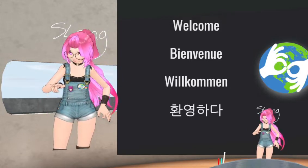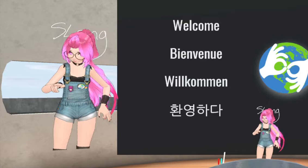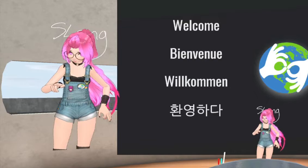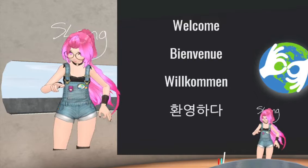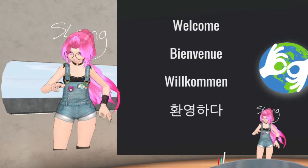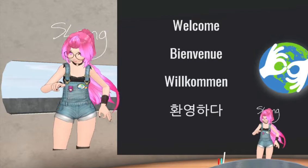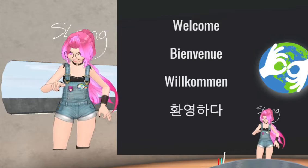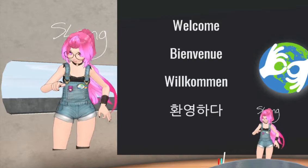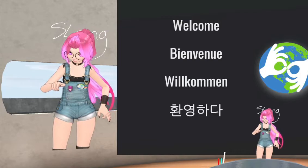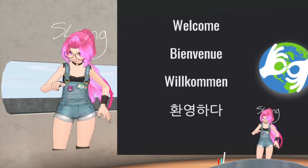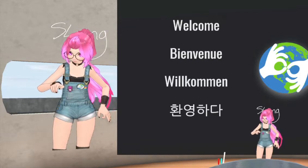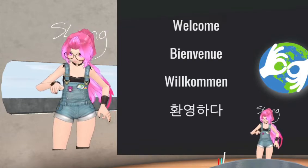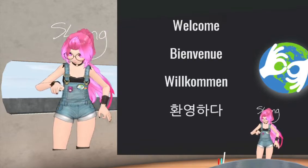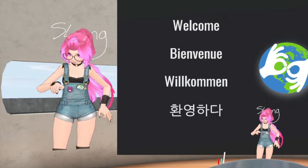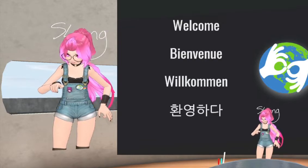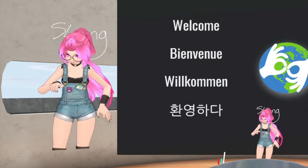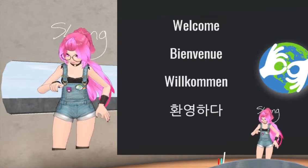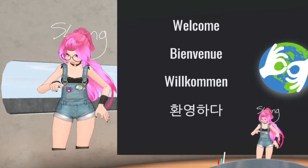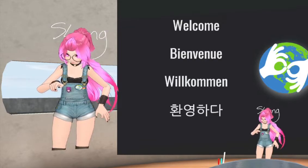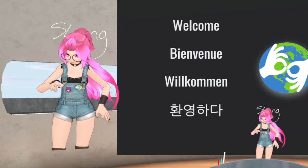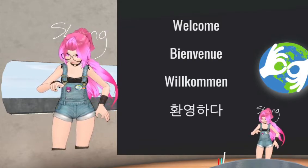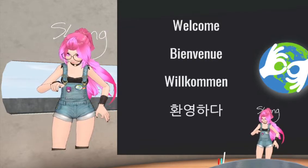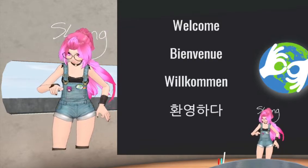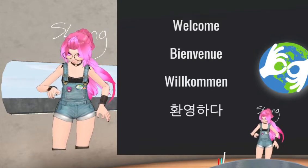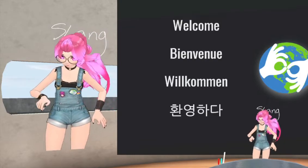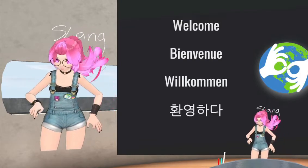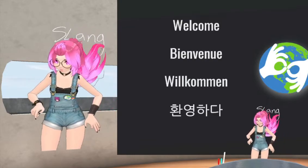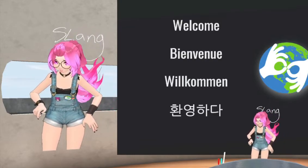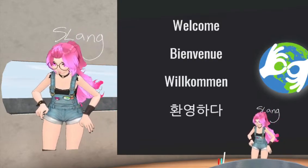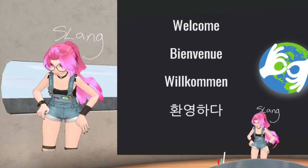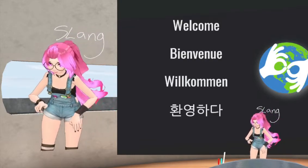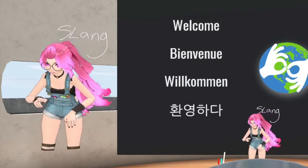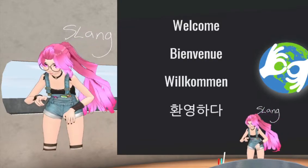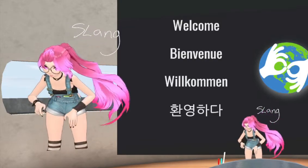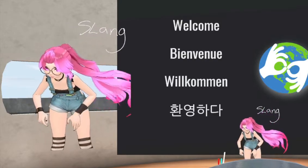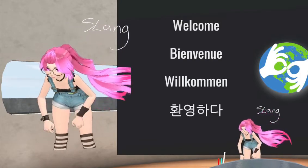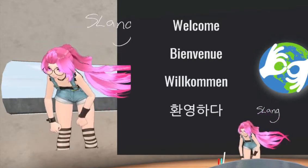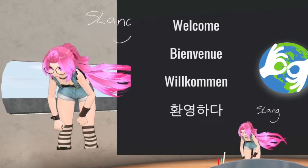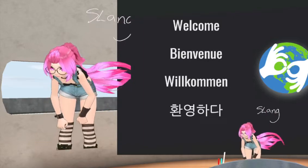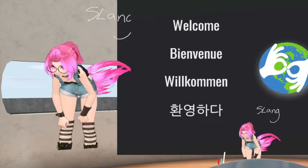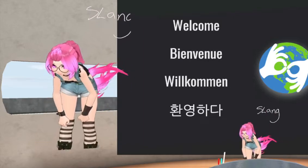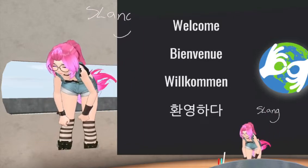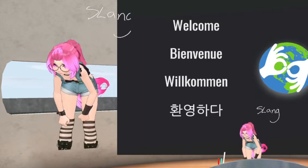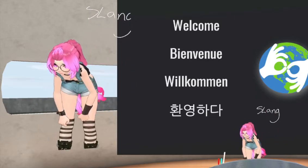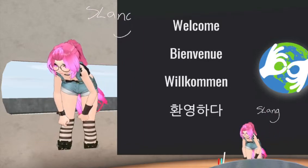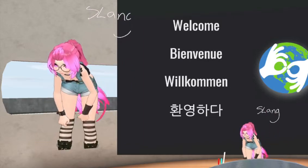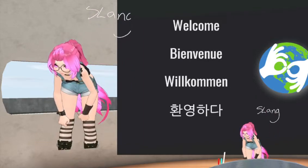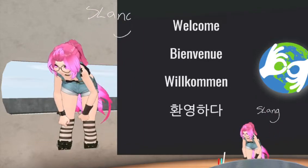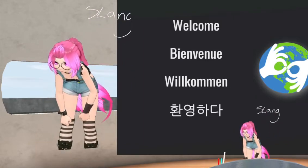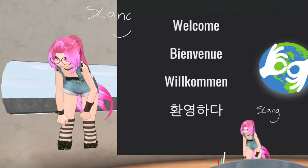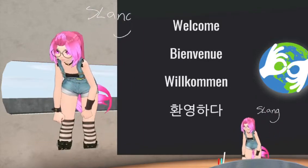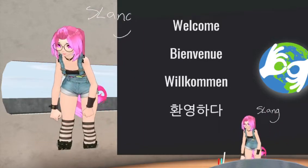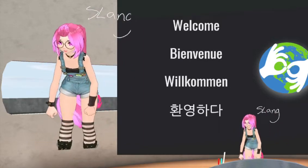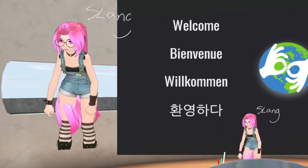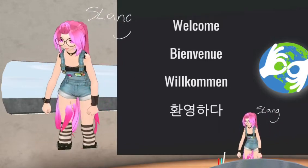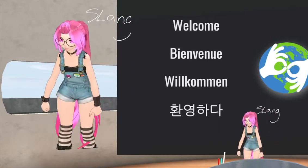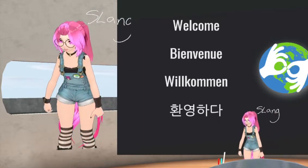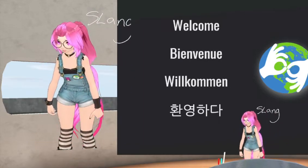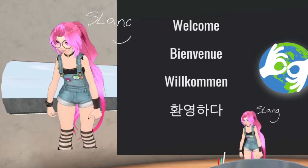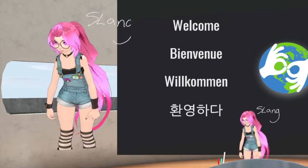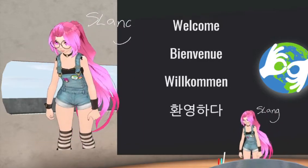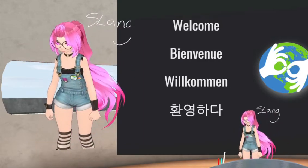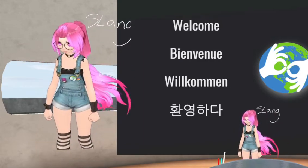somebody judges me for that, then I think they're the rude one. So I'd say, honestly, just have a good intention and I wouldn't avoid any questions